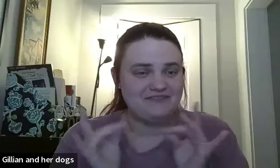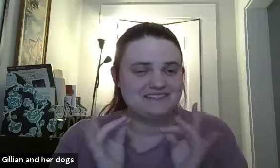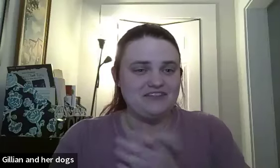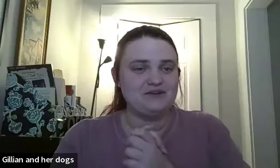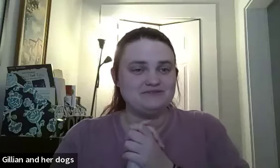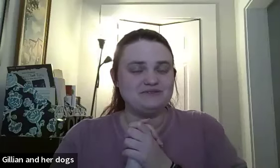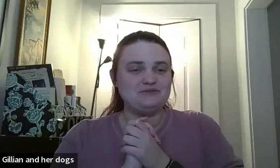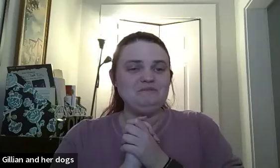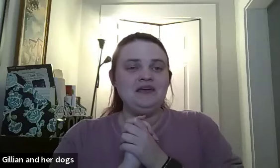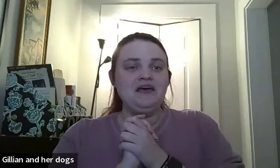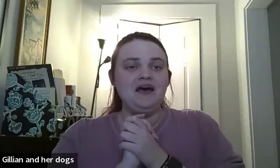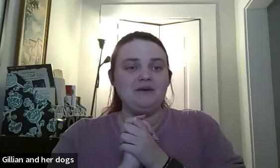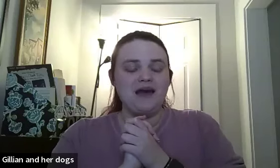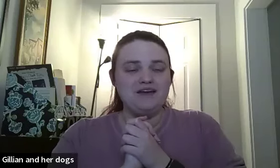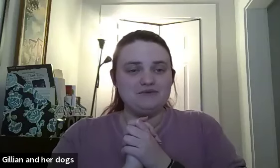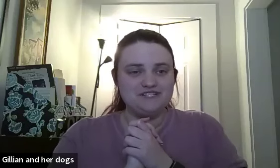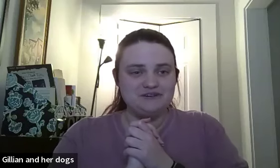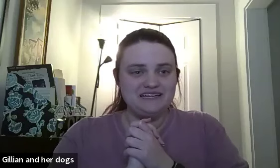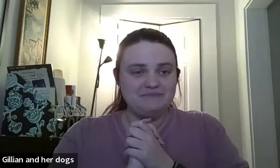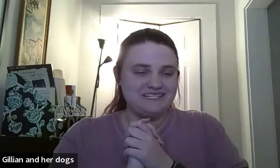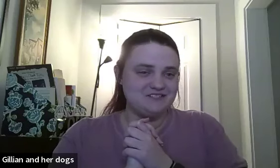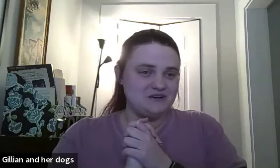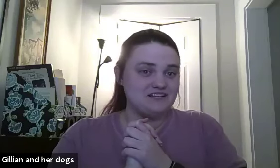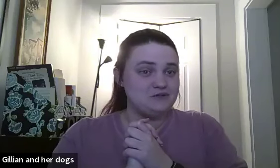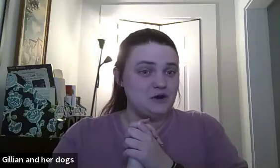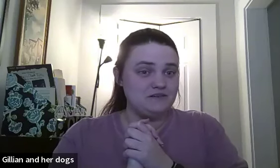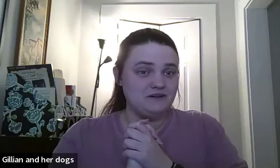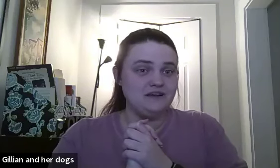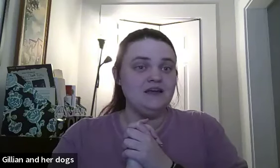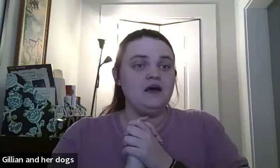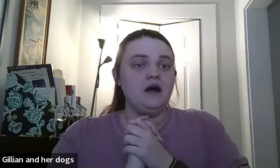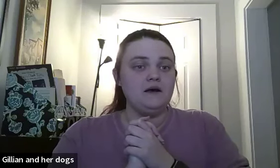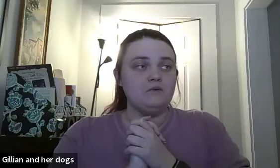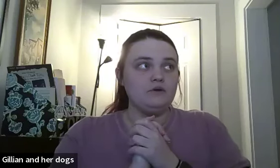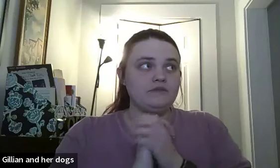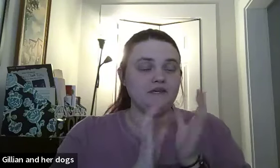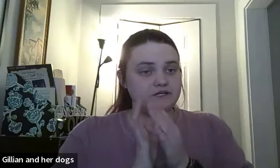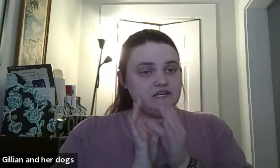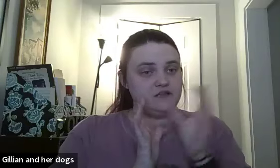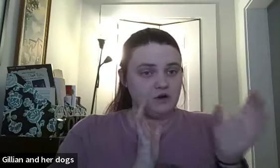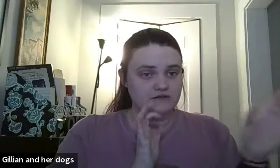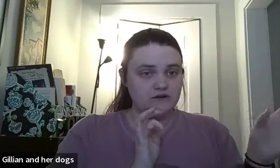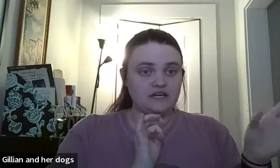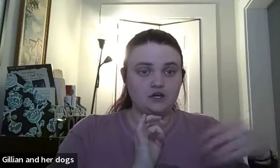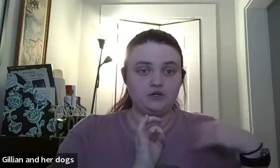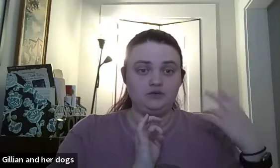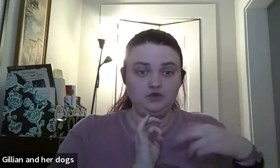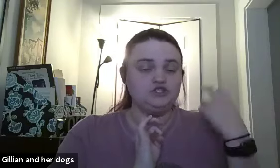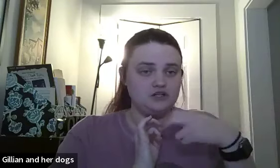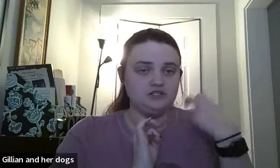add this. I thought it was really cool. I have one student in my 6th grade class who's hard of hearing, a lot more on the hearing side than hard of hearing. Like her, you could talk to her